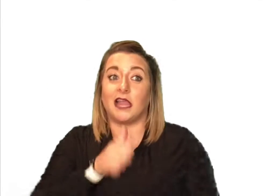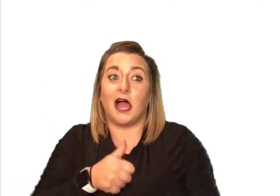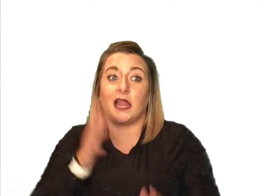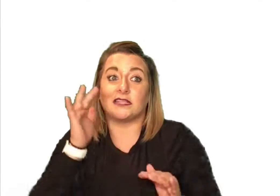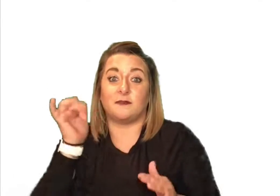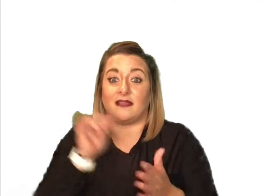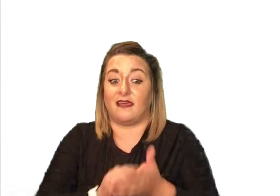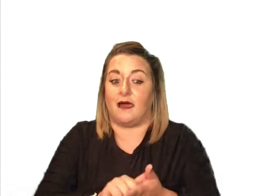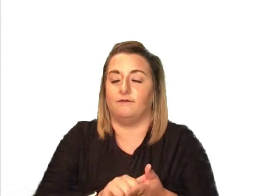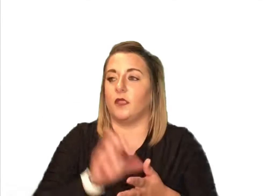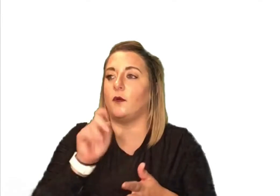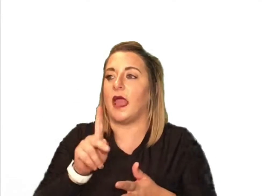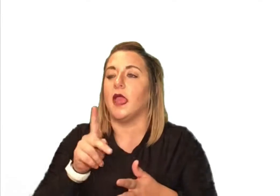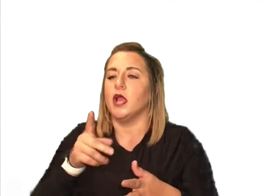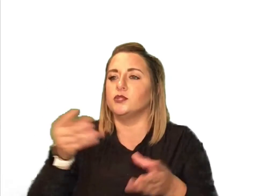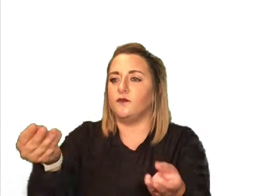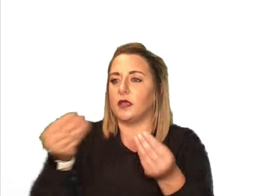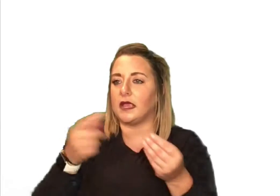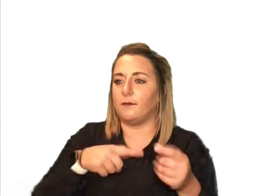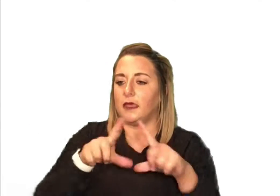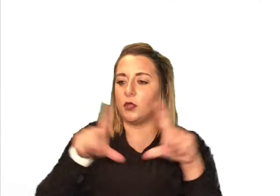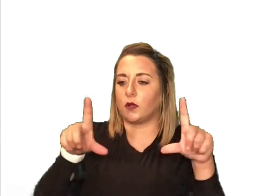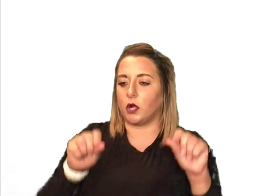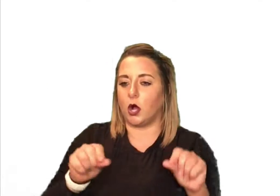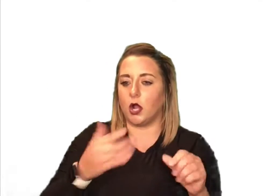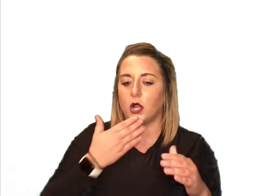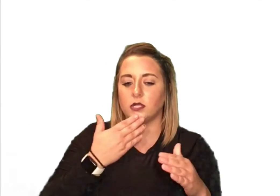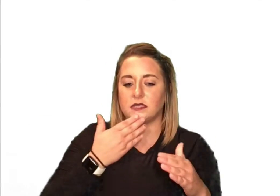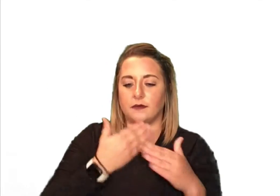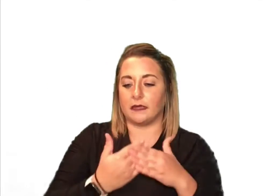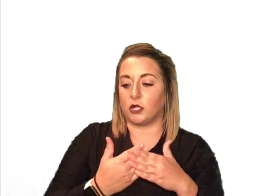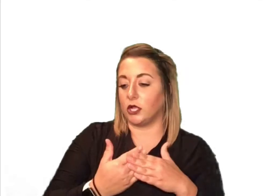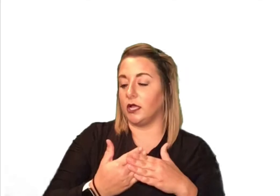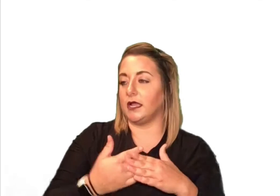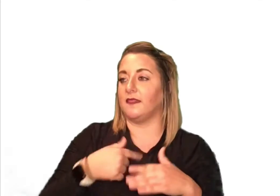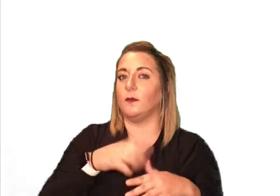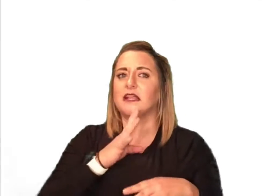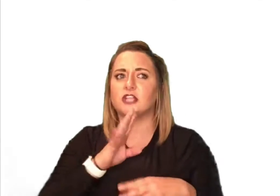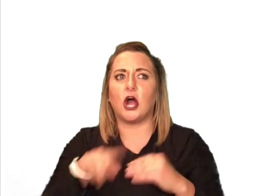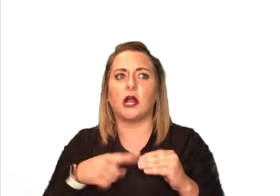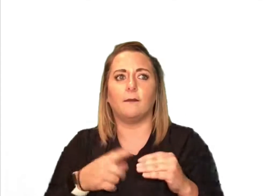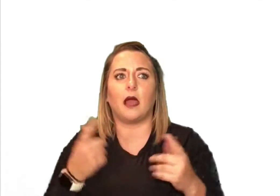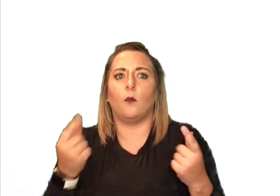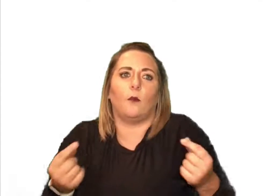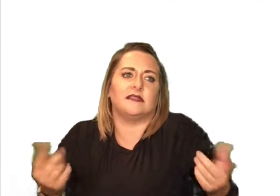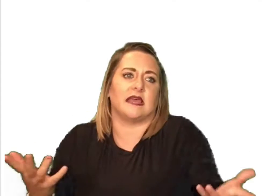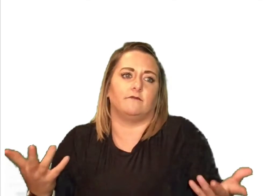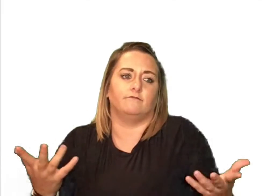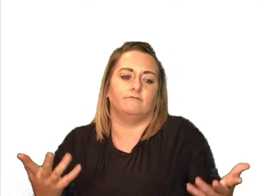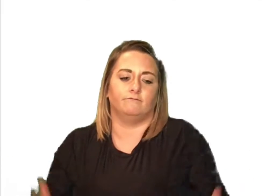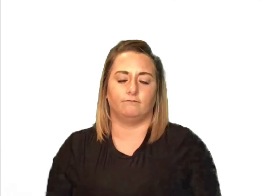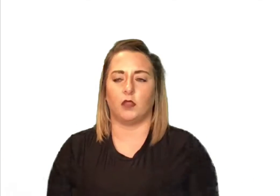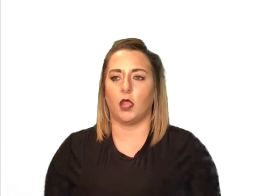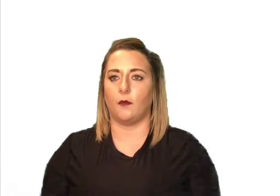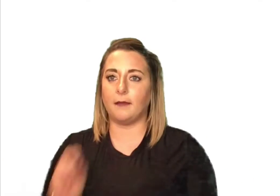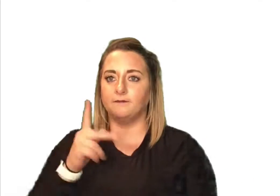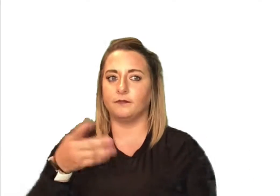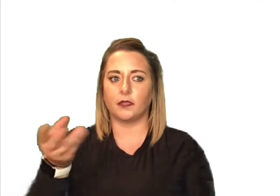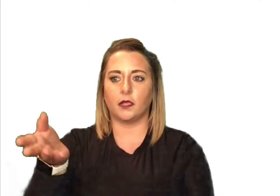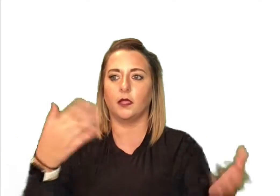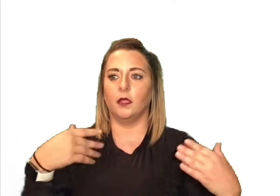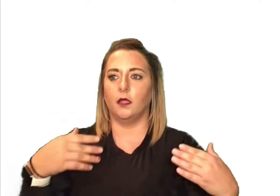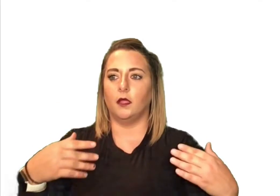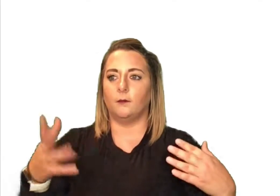Wow, I did not expect that. Okay, so if you can give me your cards, that would be good, and then we can talk about what we did.